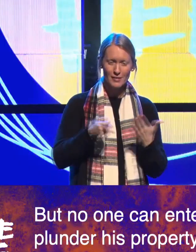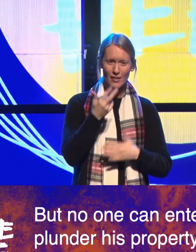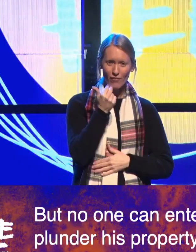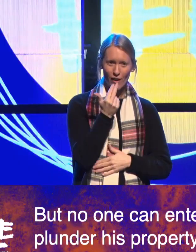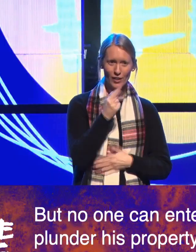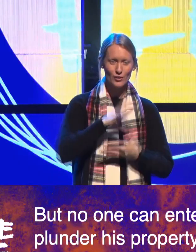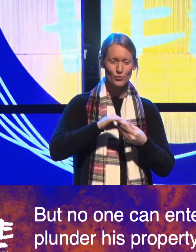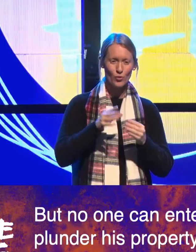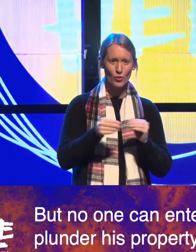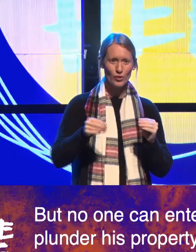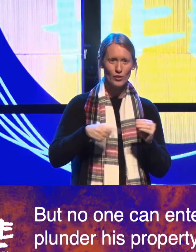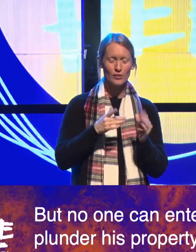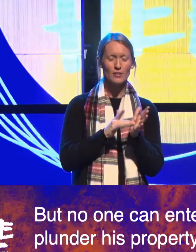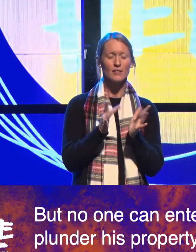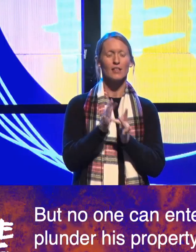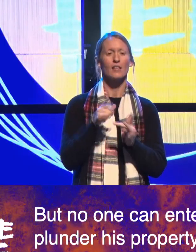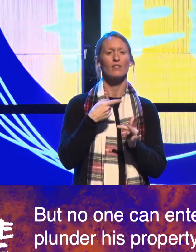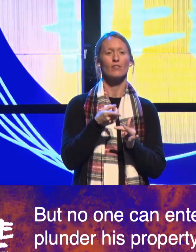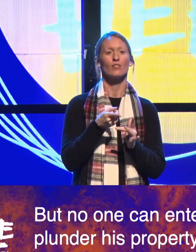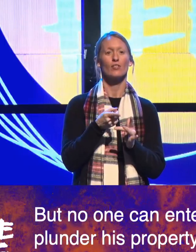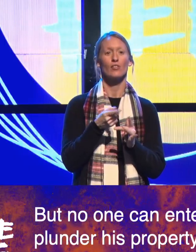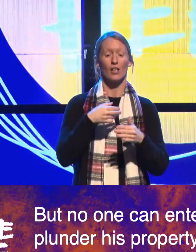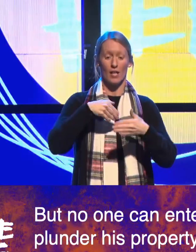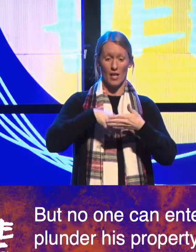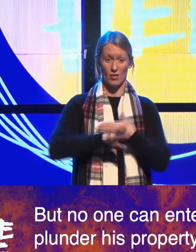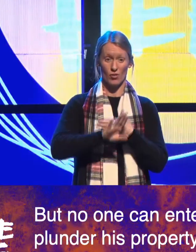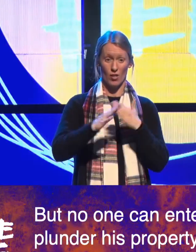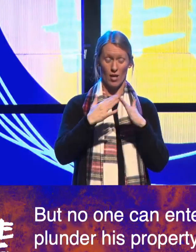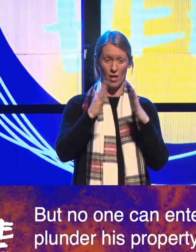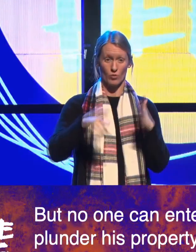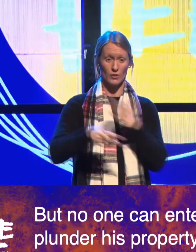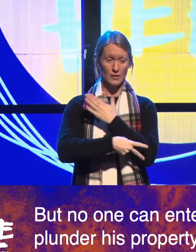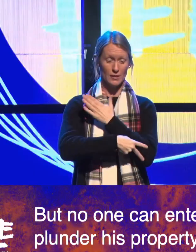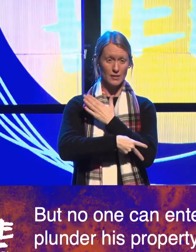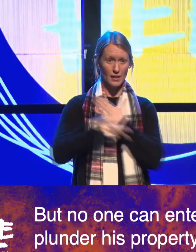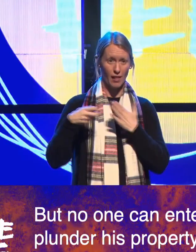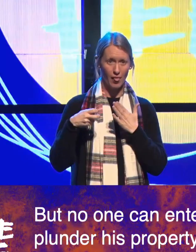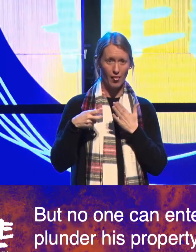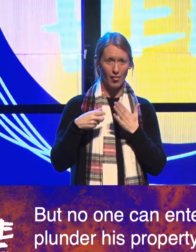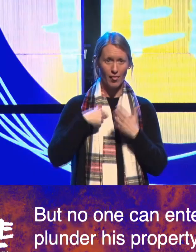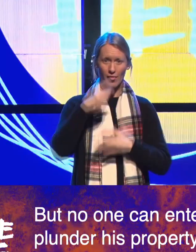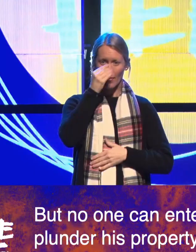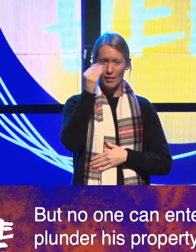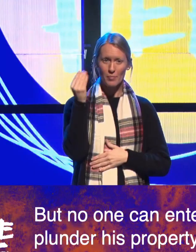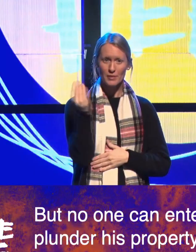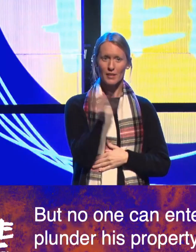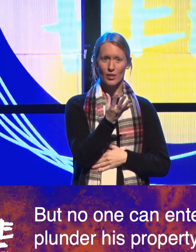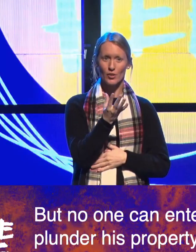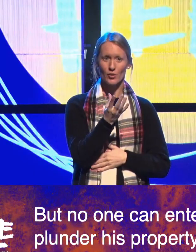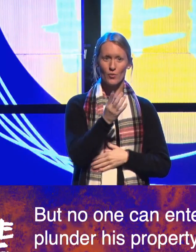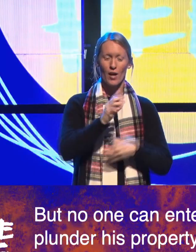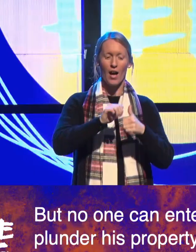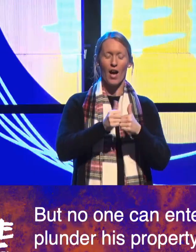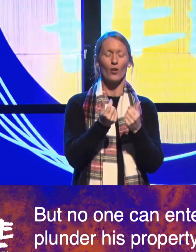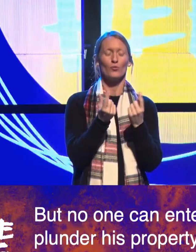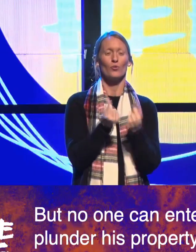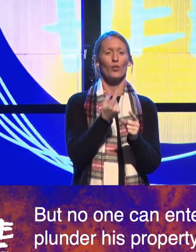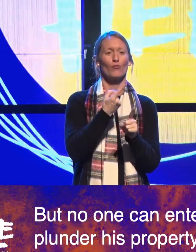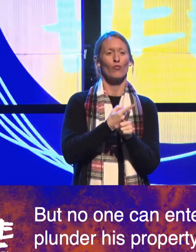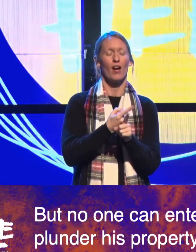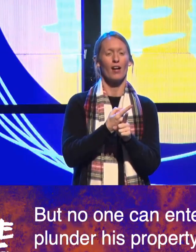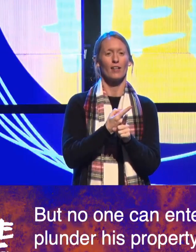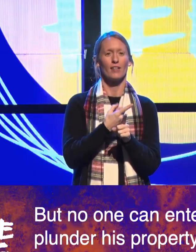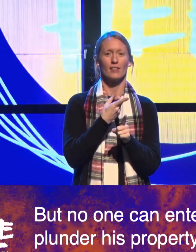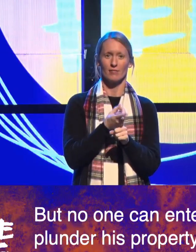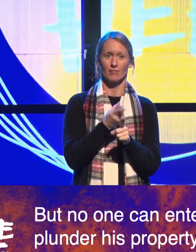like, if you're going to break in, okay, and you're going to steal from somebody, let me tell you how to do it right. Like Jesus